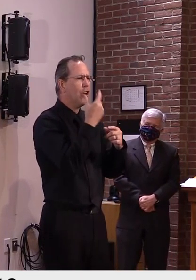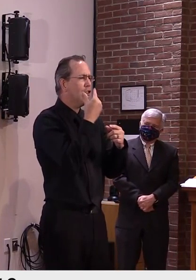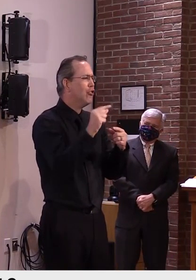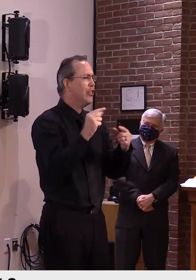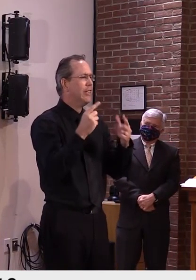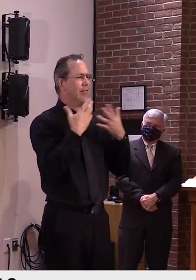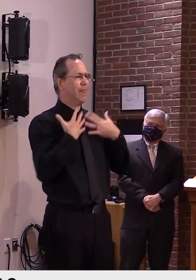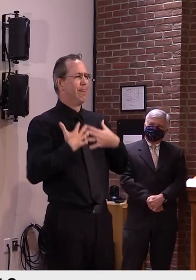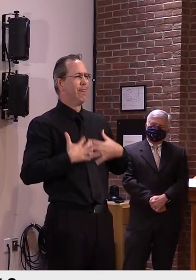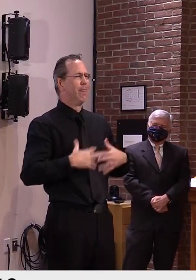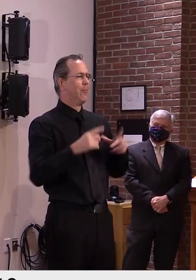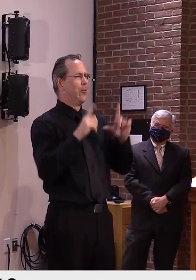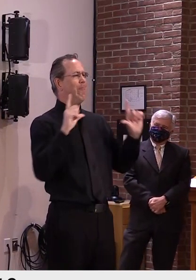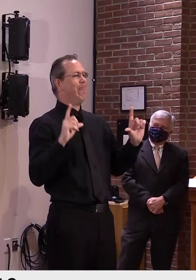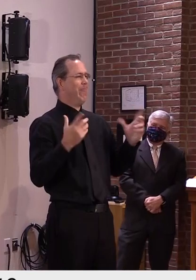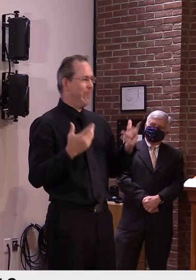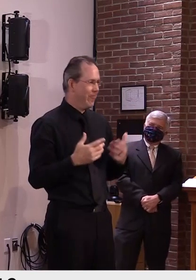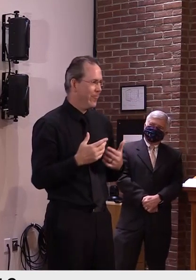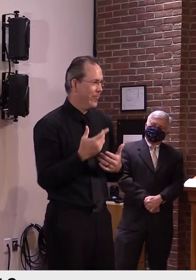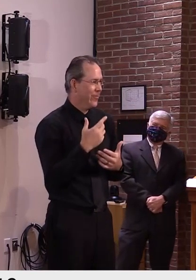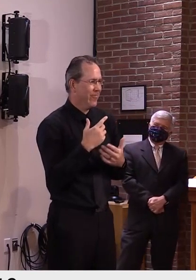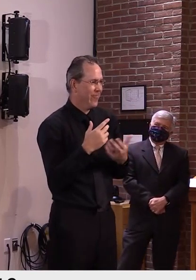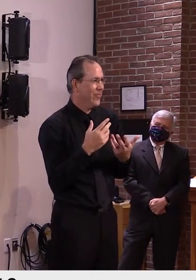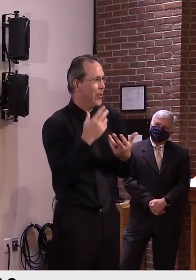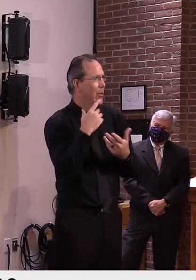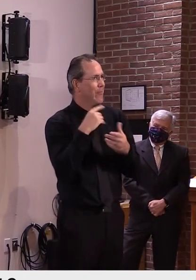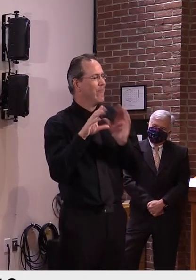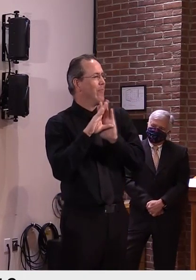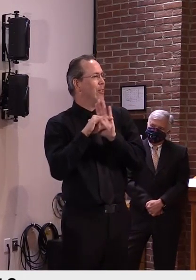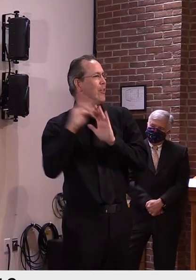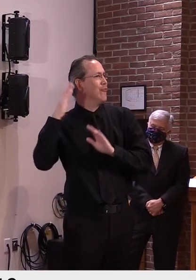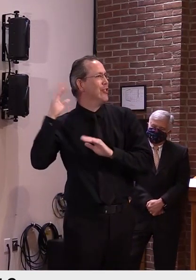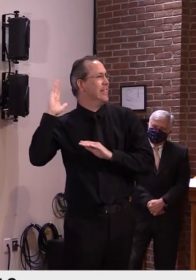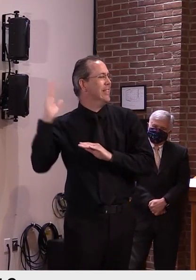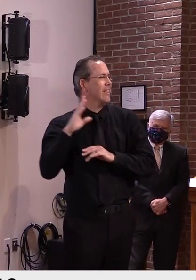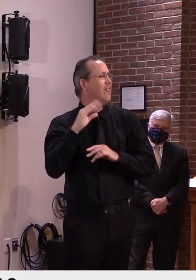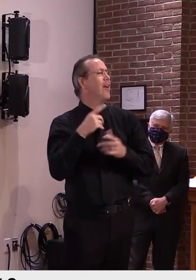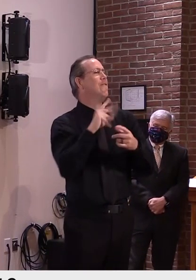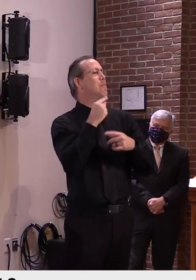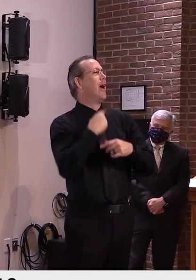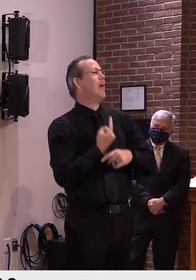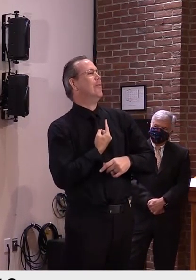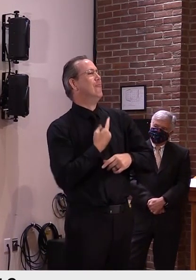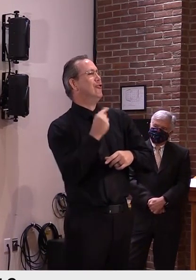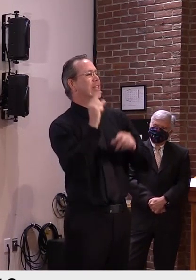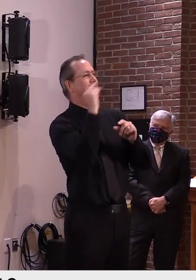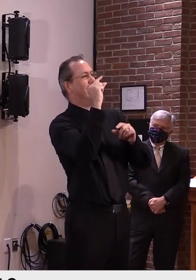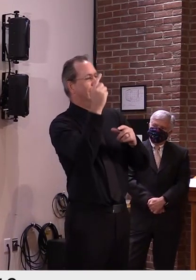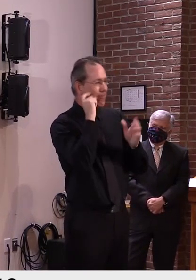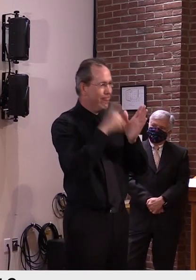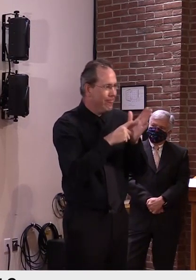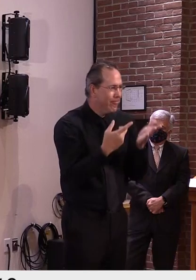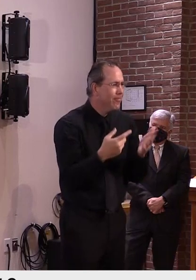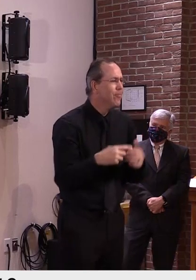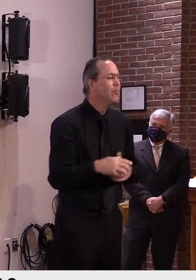3 states that were a shade of green. So if we look at infectious diseases over the long term,